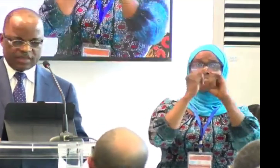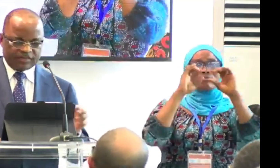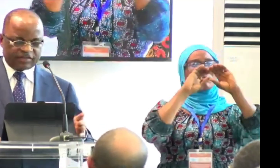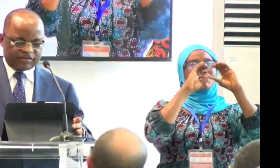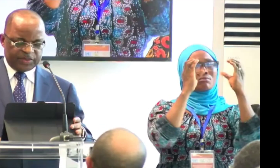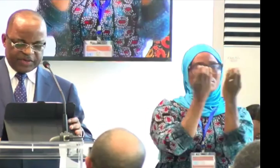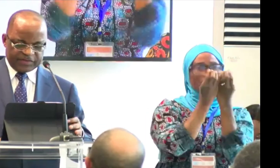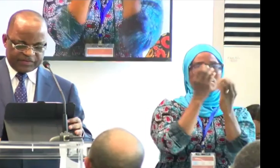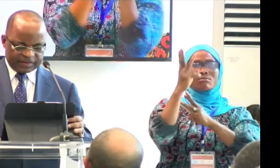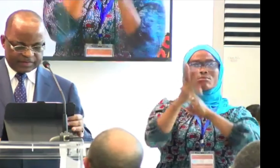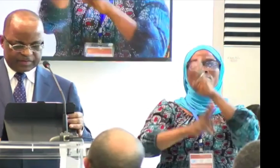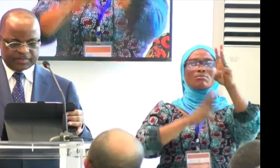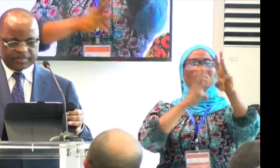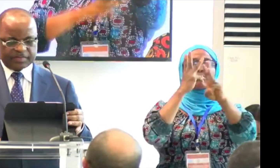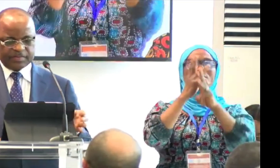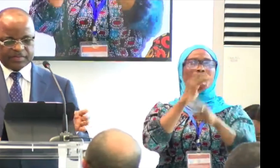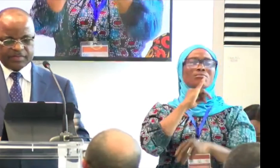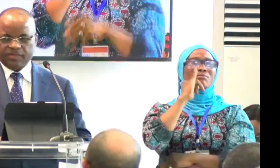world experience.